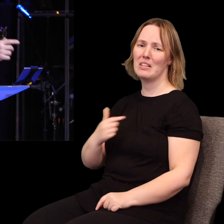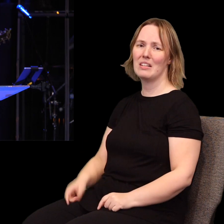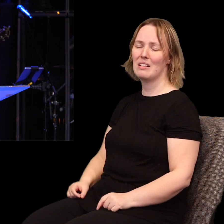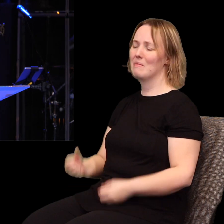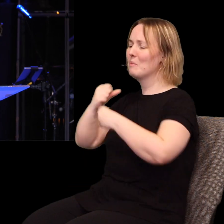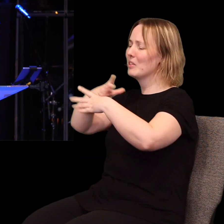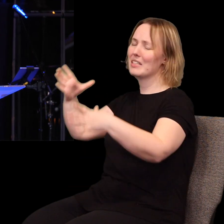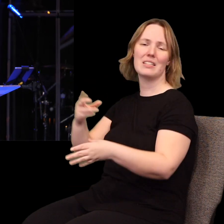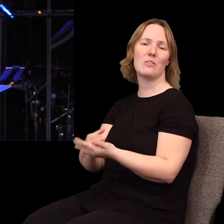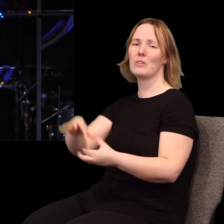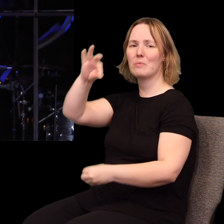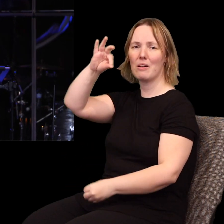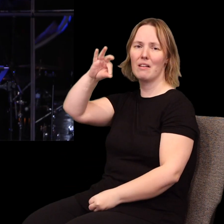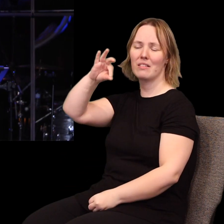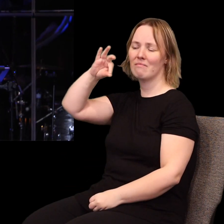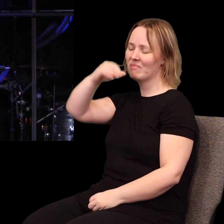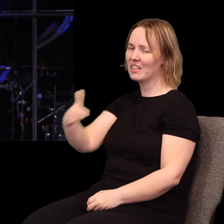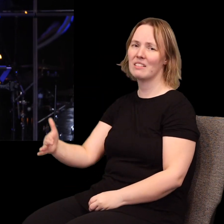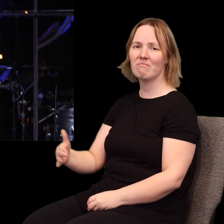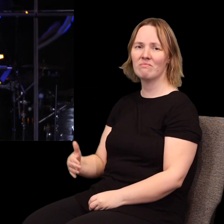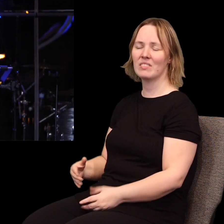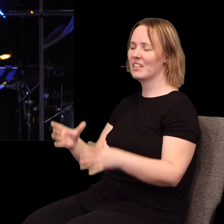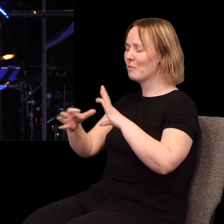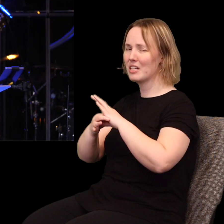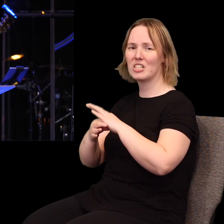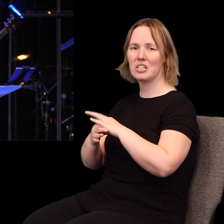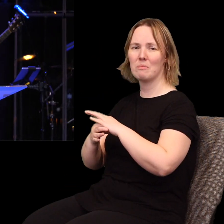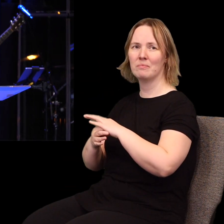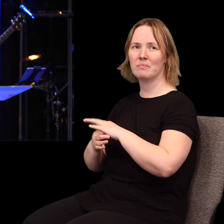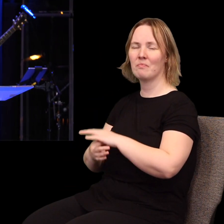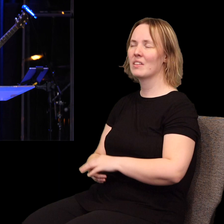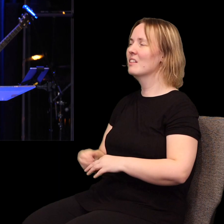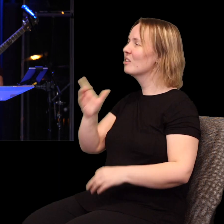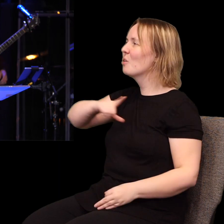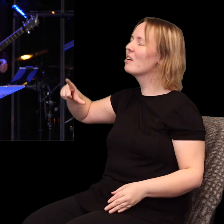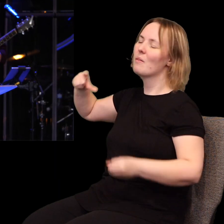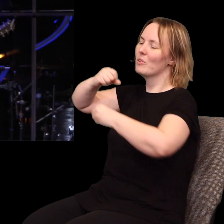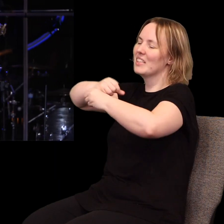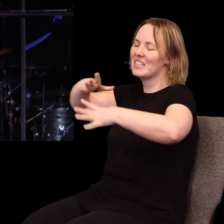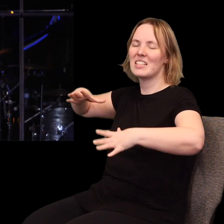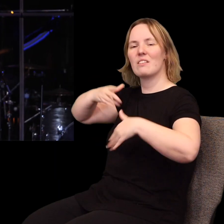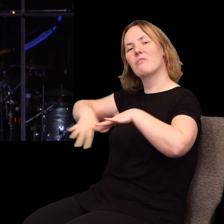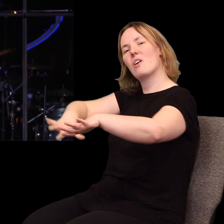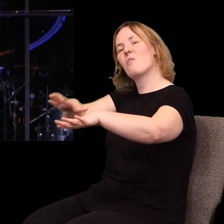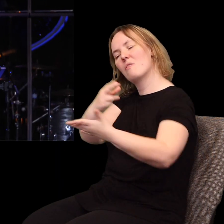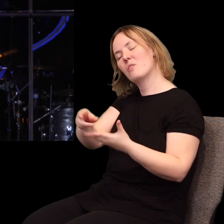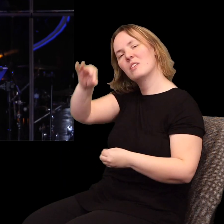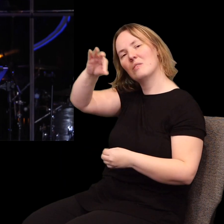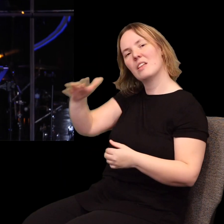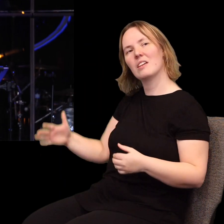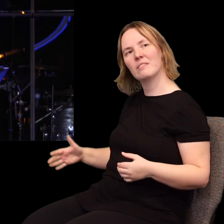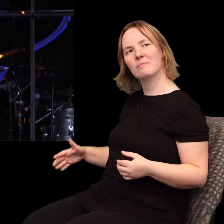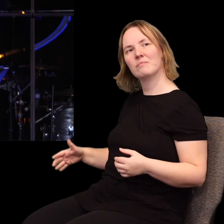it, but I'm releasing the Holy Spirit in that thing, in that relationship. Lord, I'm releasing the flow of the Holy